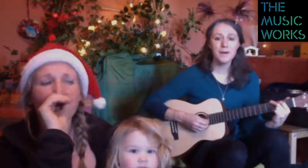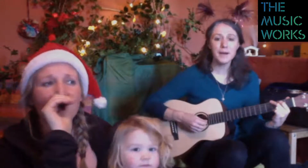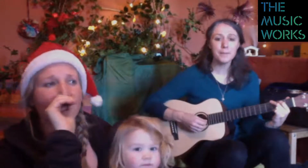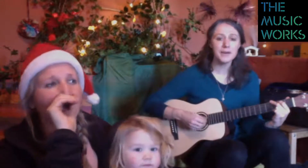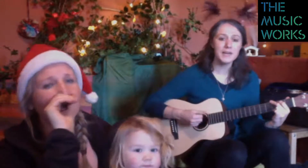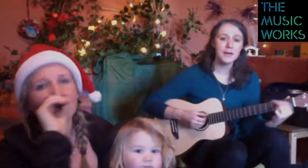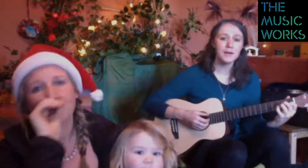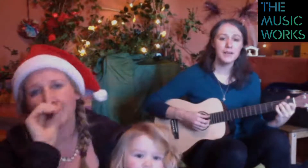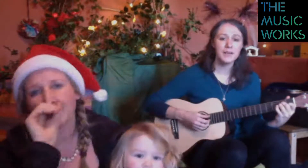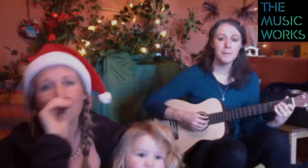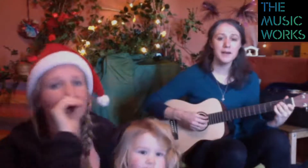ba da ba da ba da.